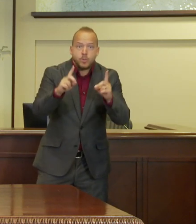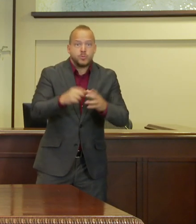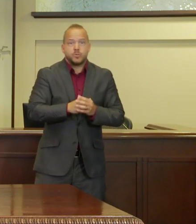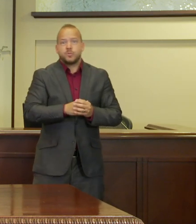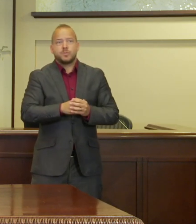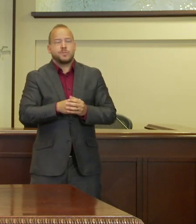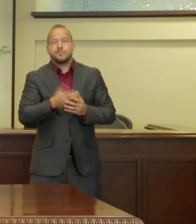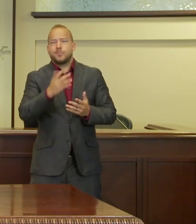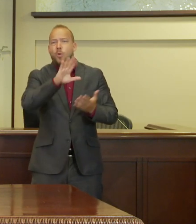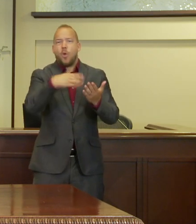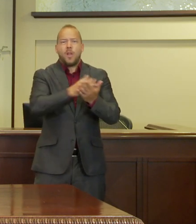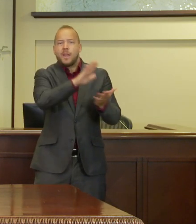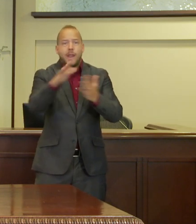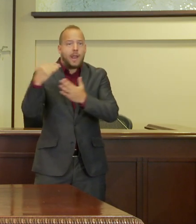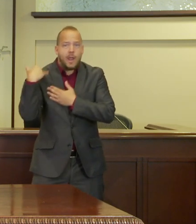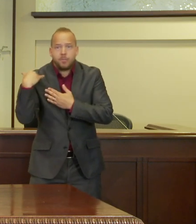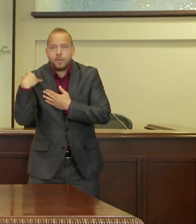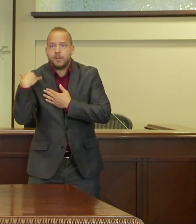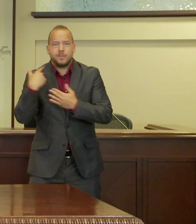responsibility. And so